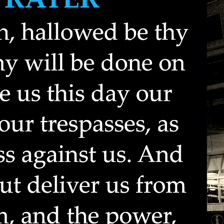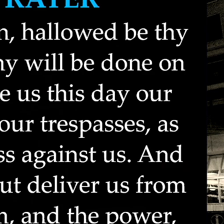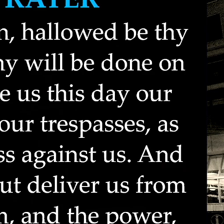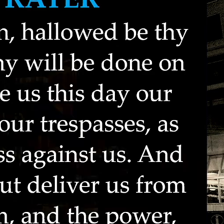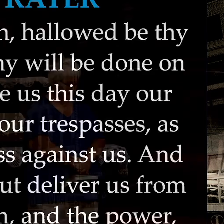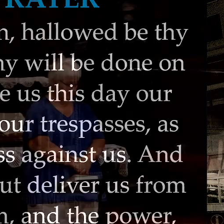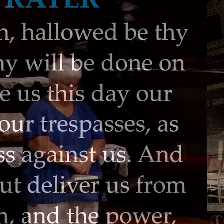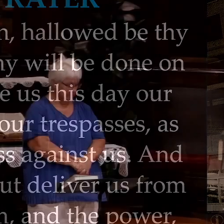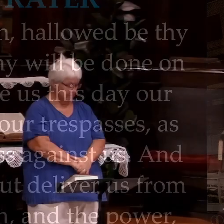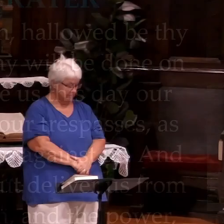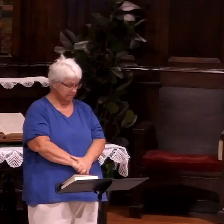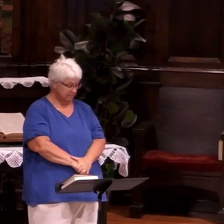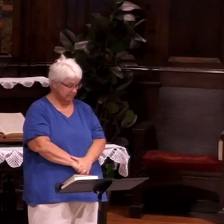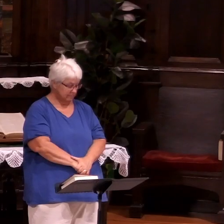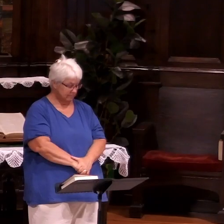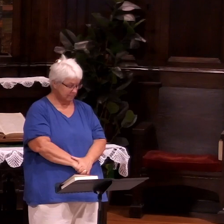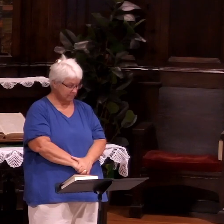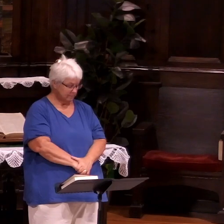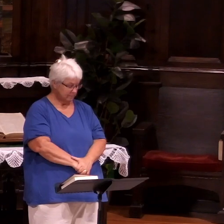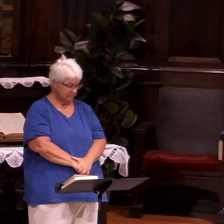Amen.